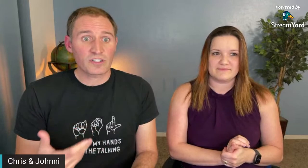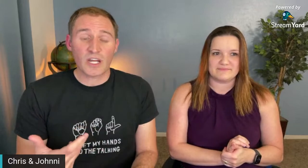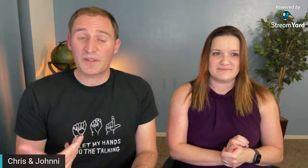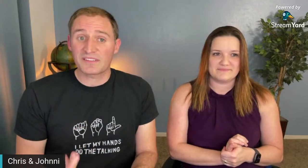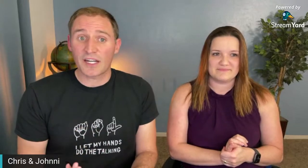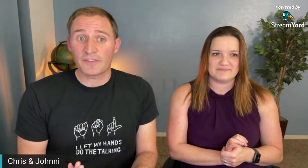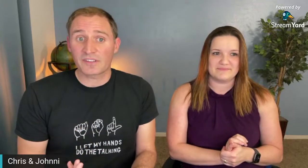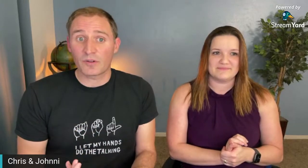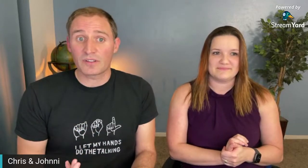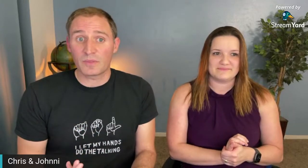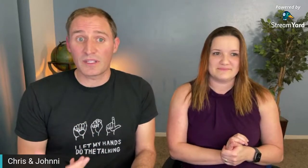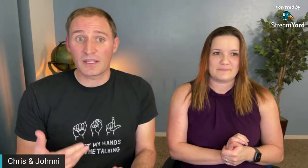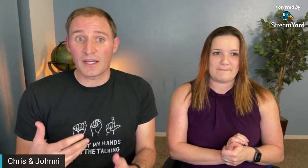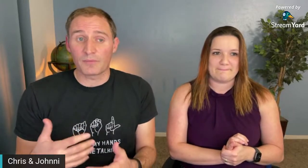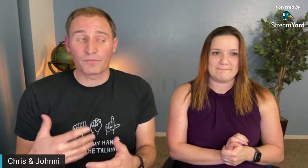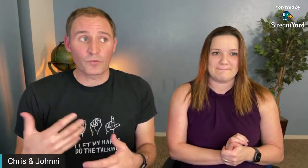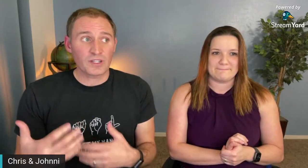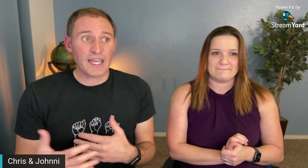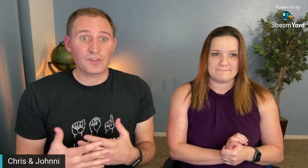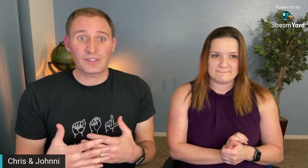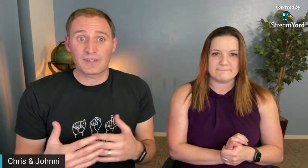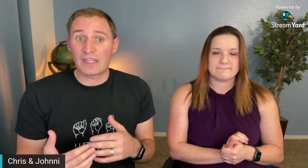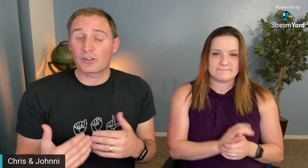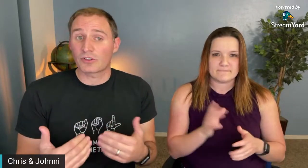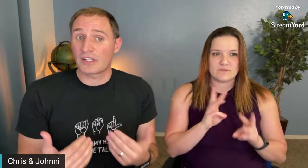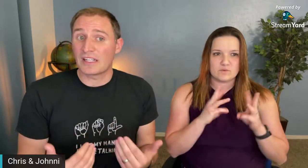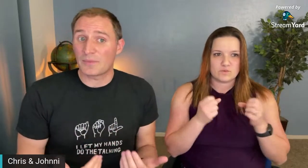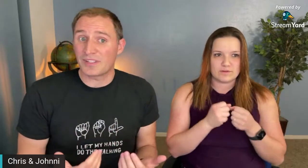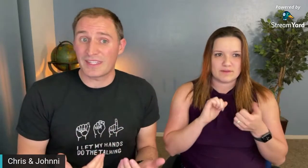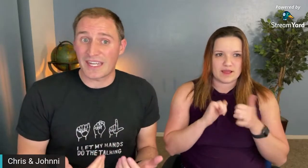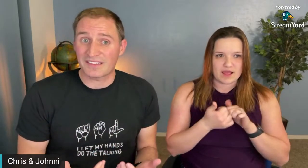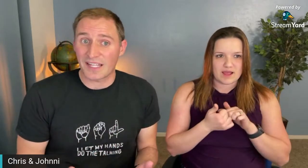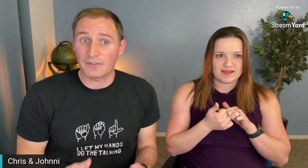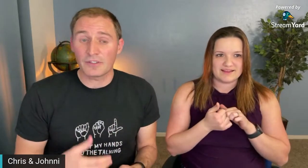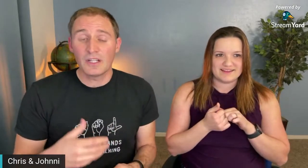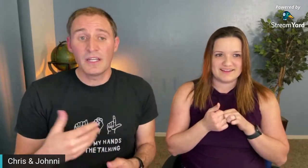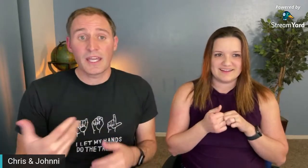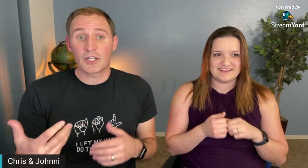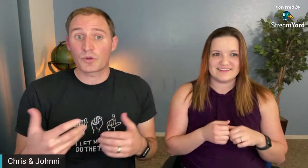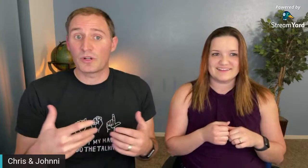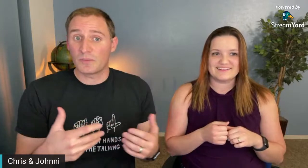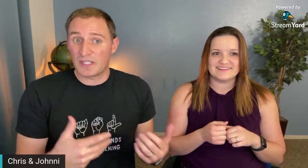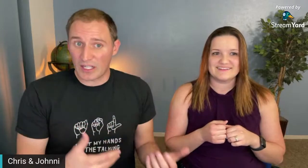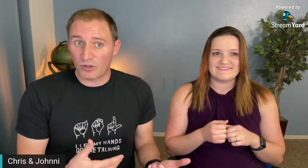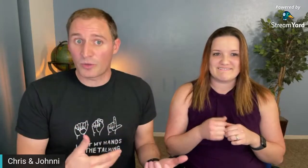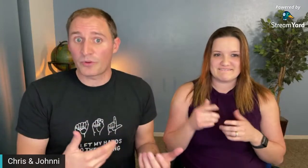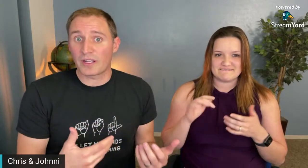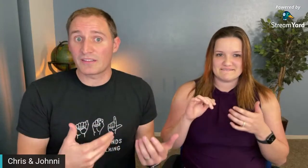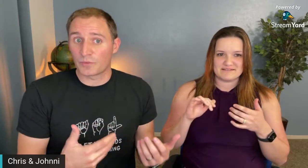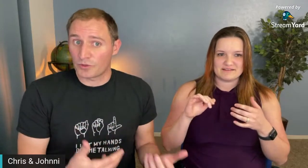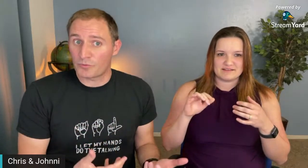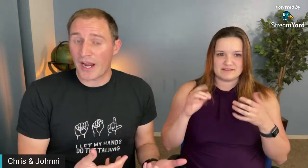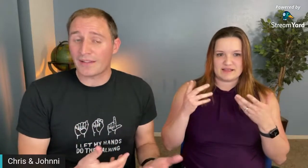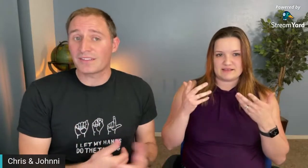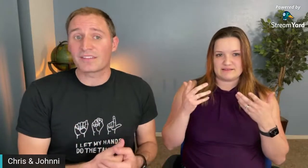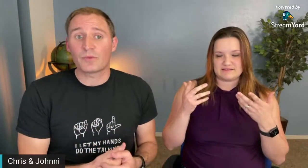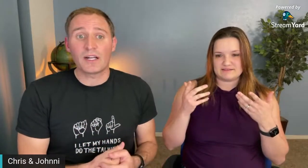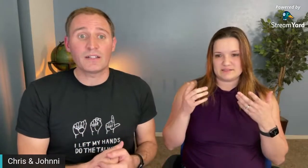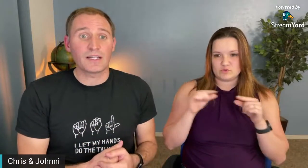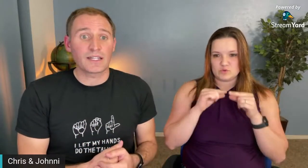workshop itself is going to be really how to take your learning up to the next level. And we're going to be incorporating some group practice as well, like